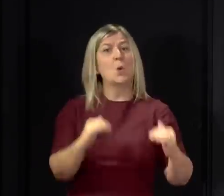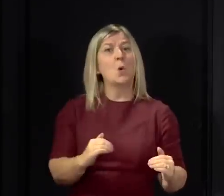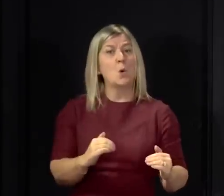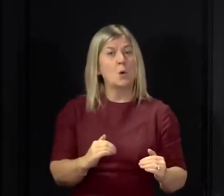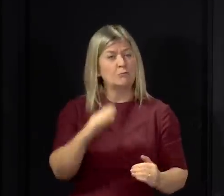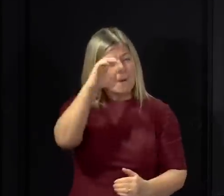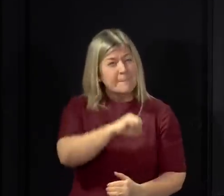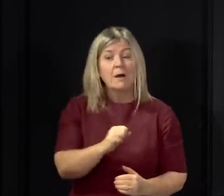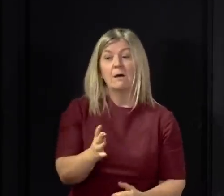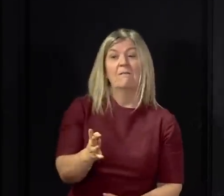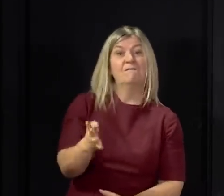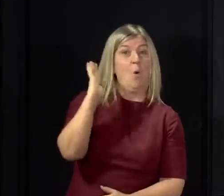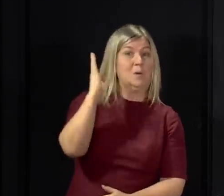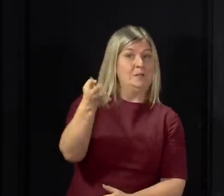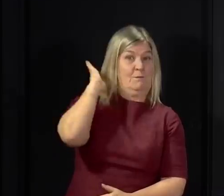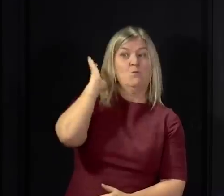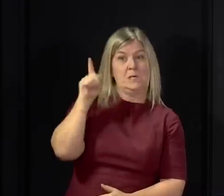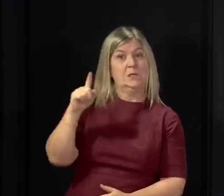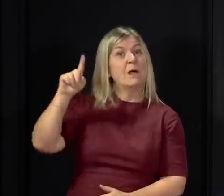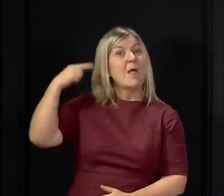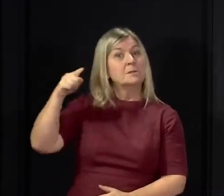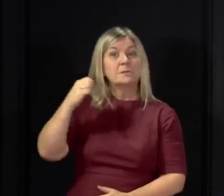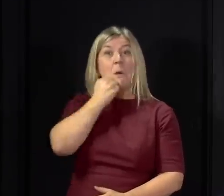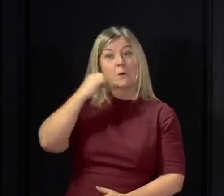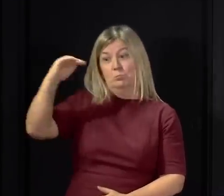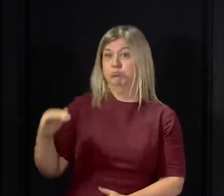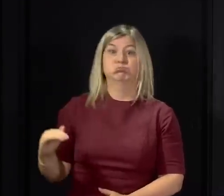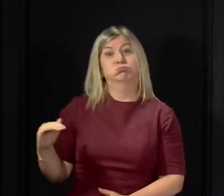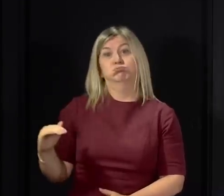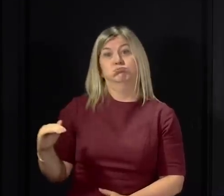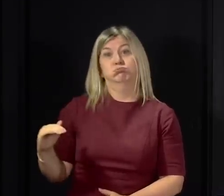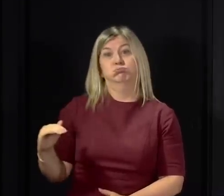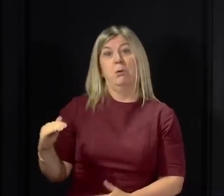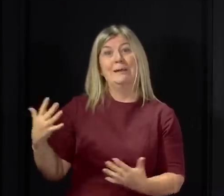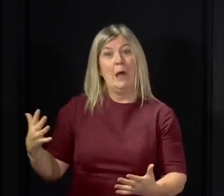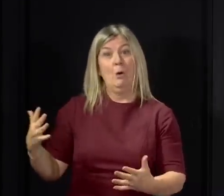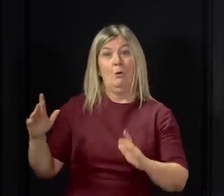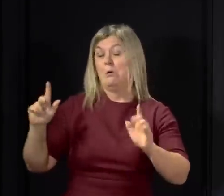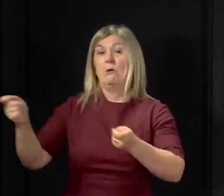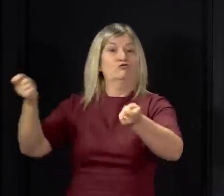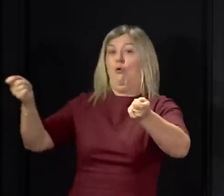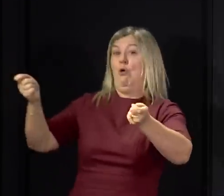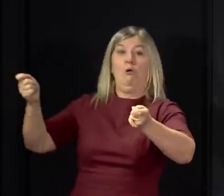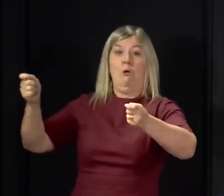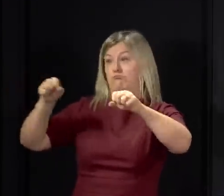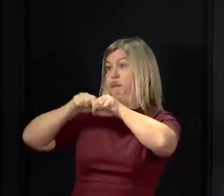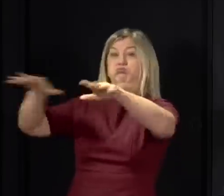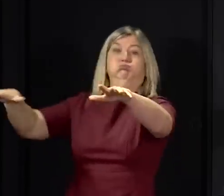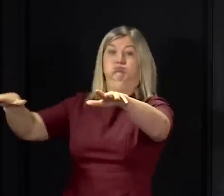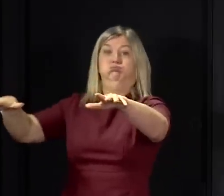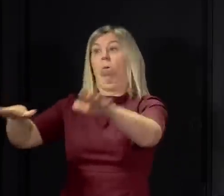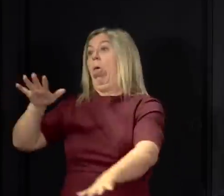weeks ago, London's cases were very low too, and now they are running out of control. And that is what we